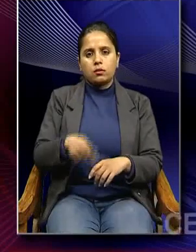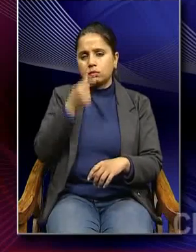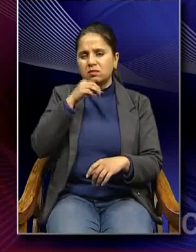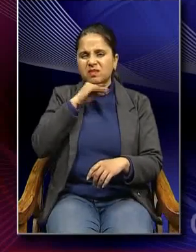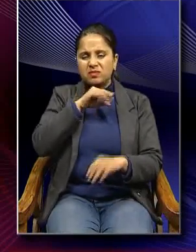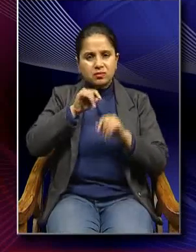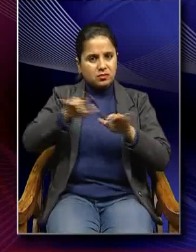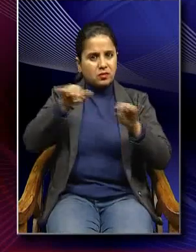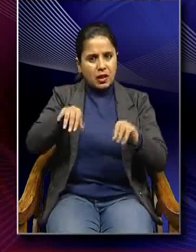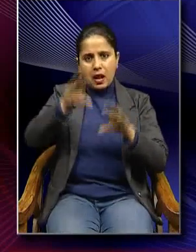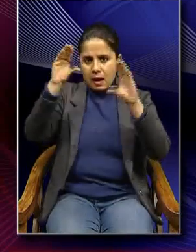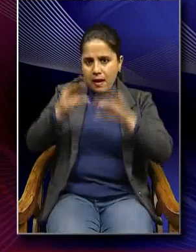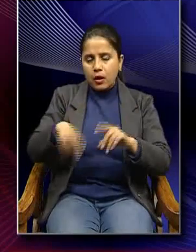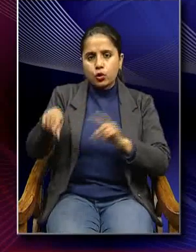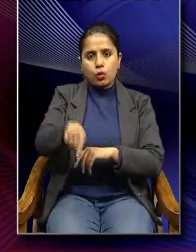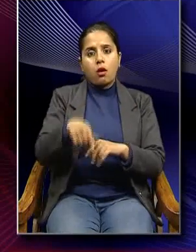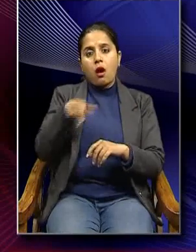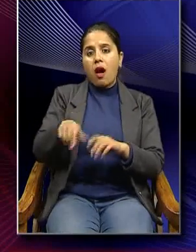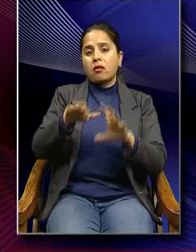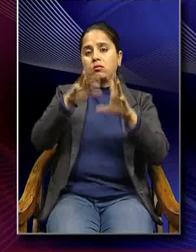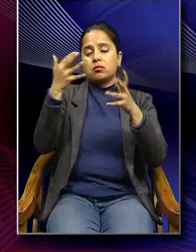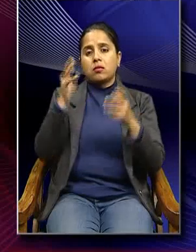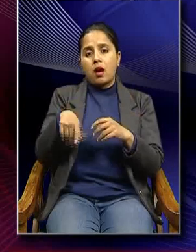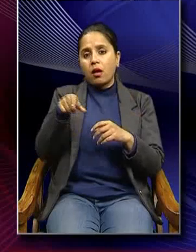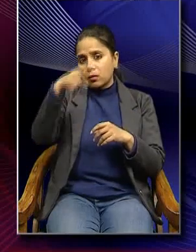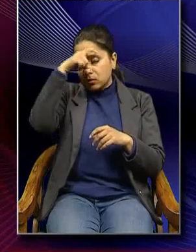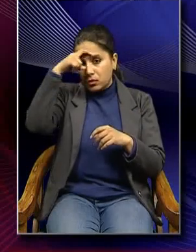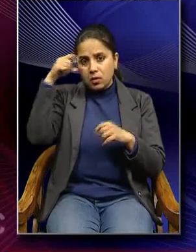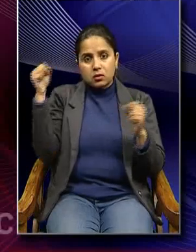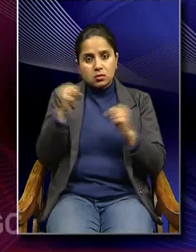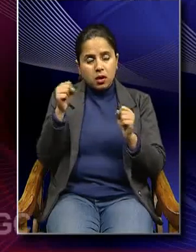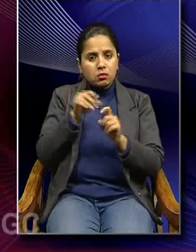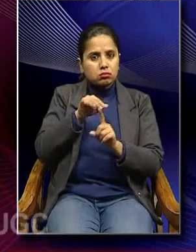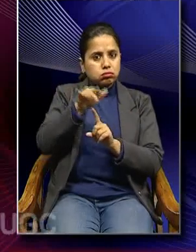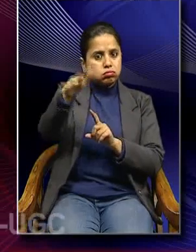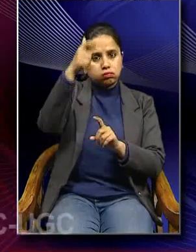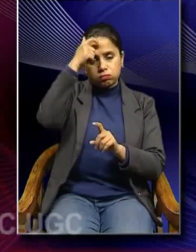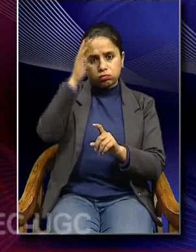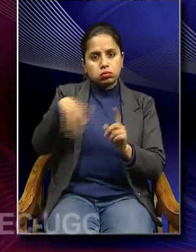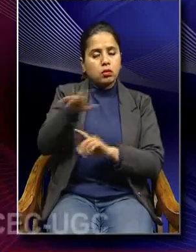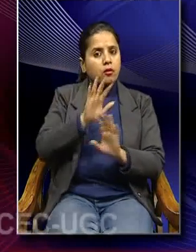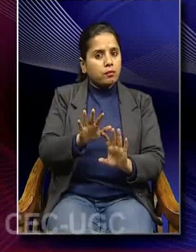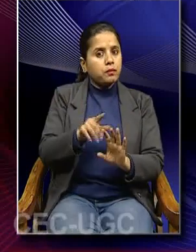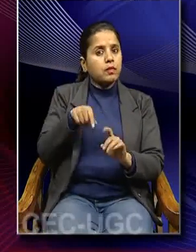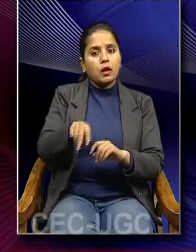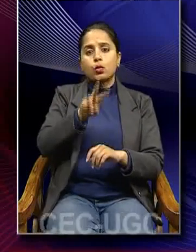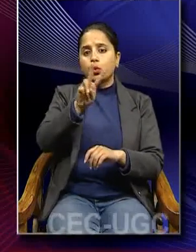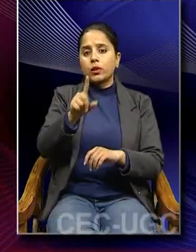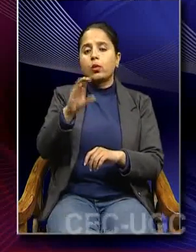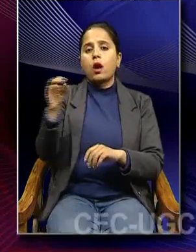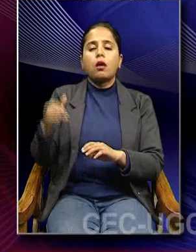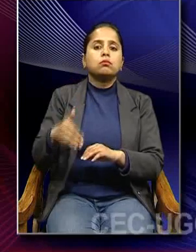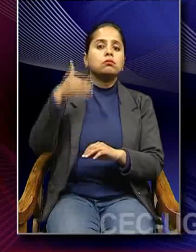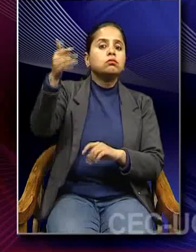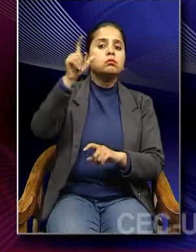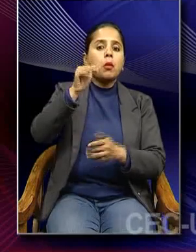which will affect the global warming, would affect the people of the who would be living in 2100,